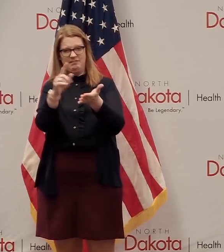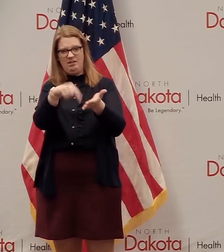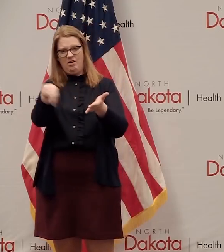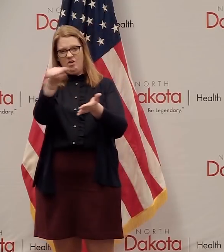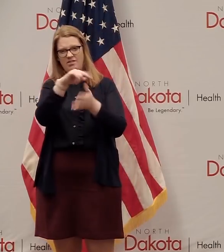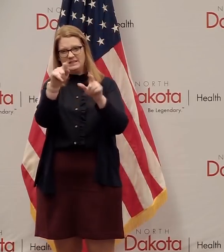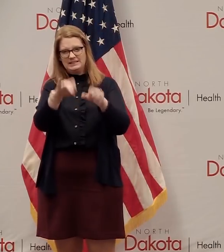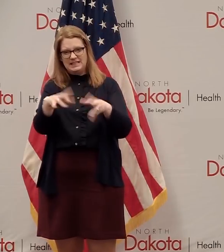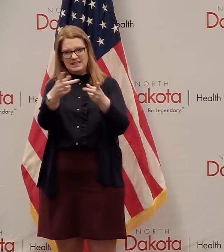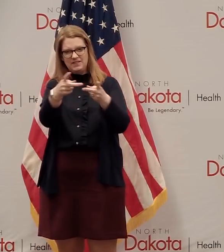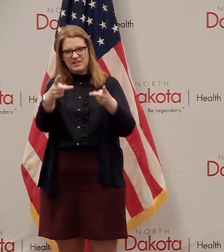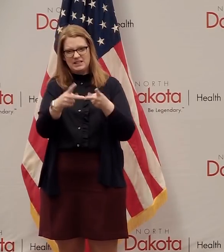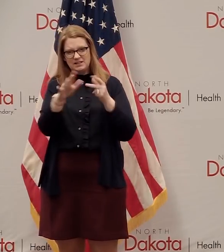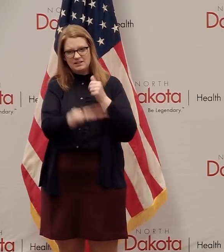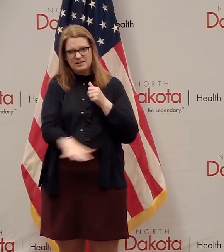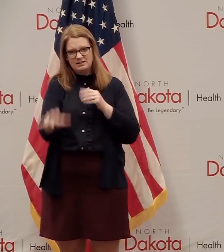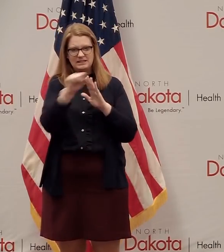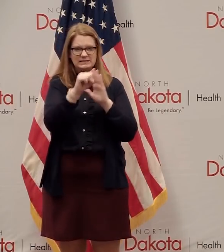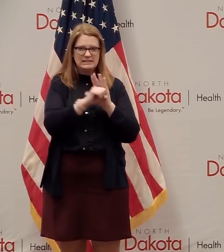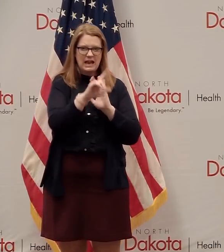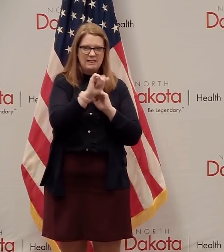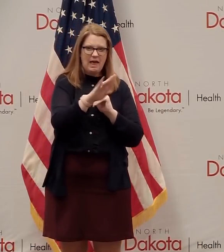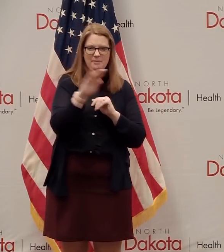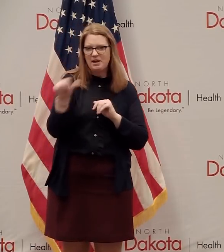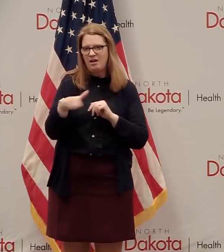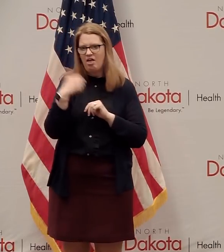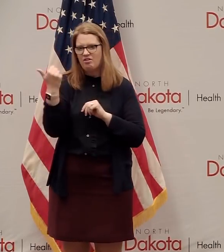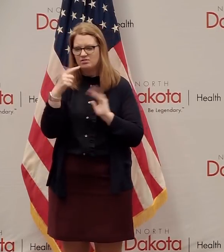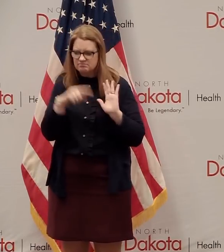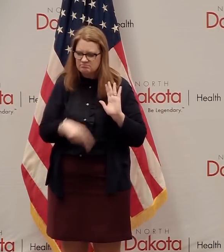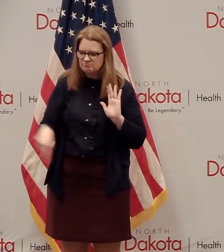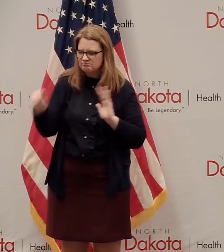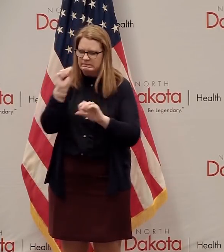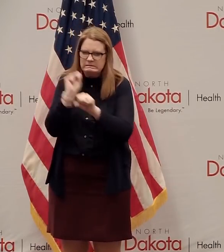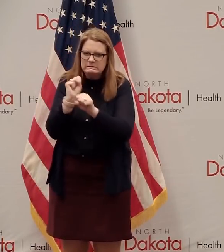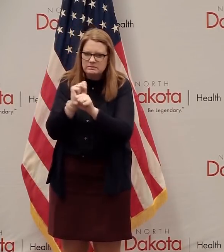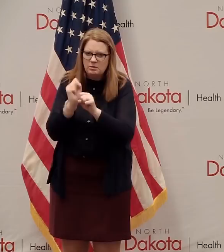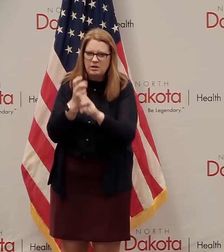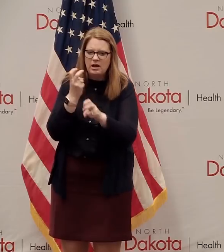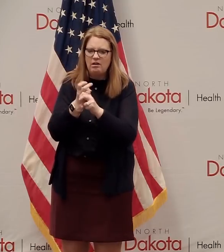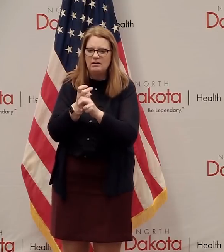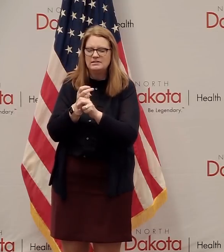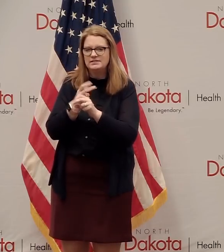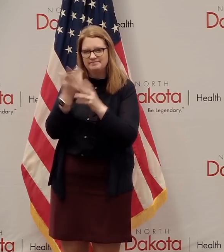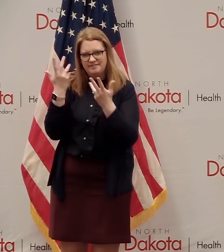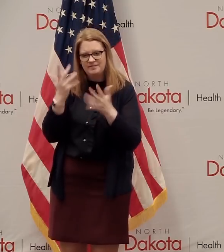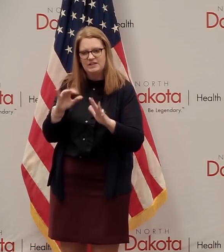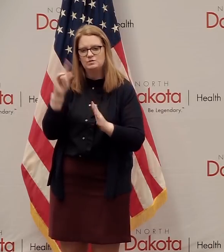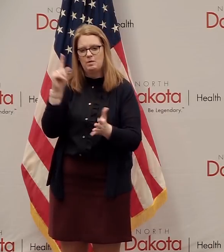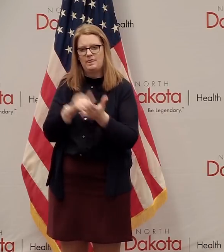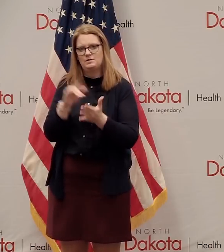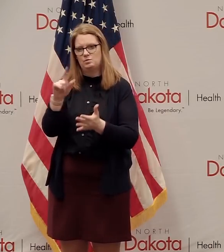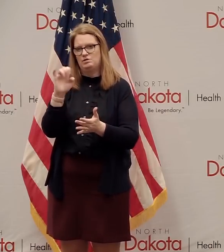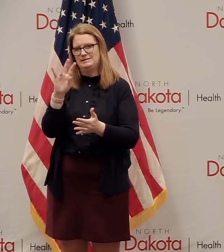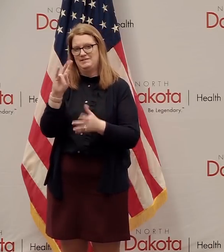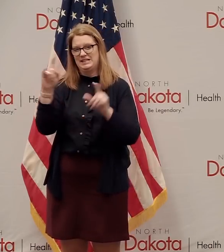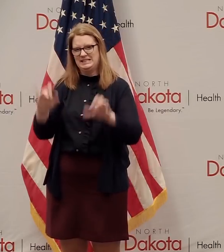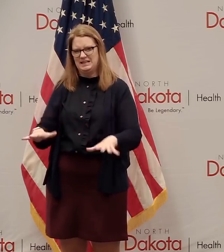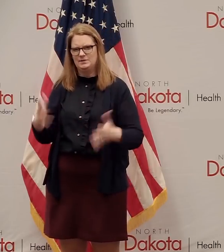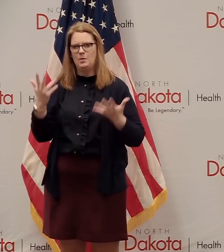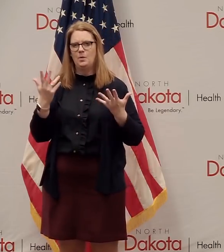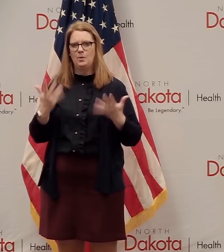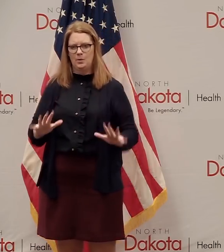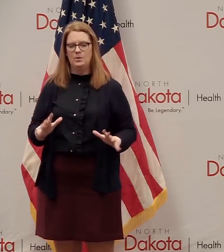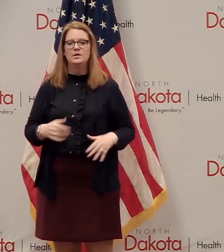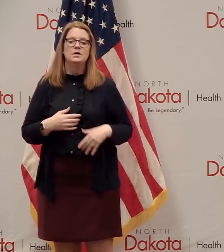testing facilities, both our state lab and others that contributed to this date. When we get our